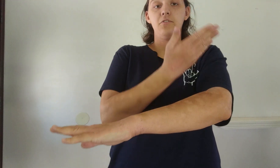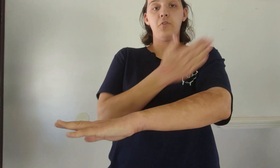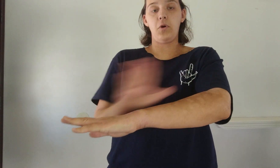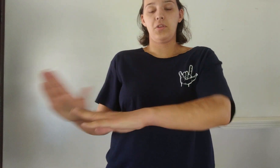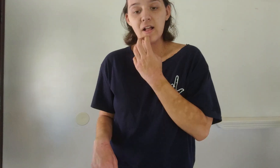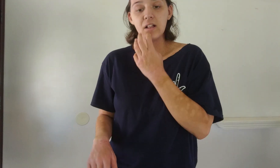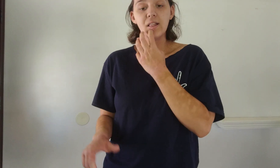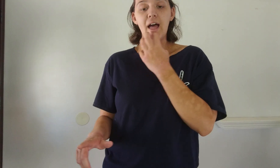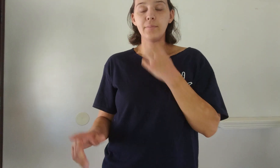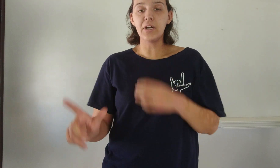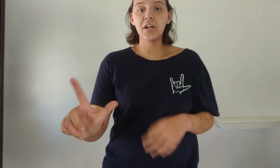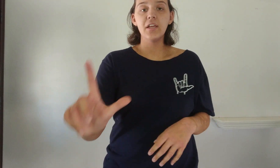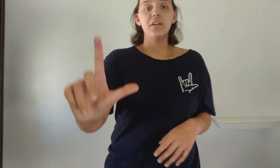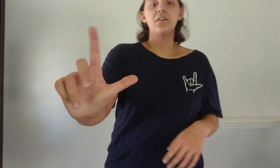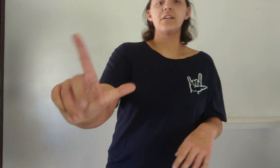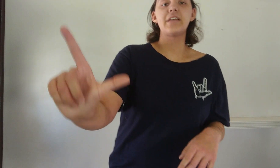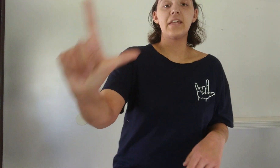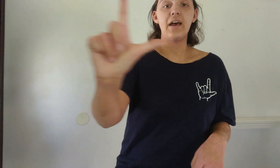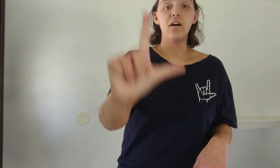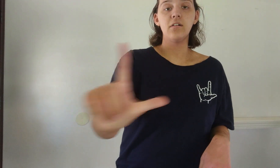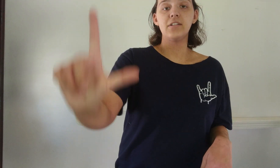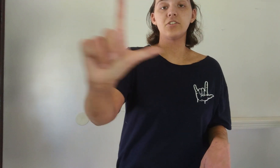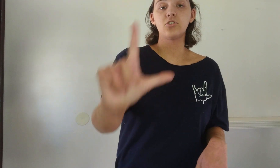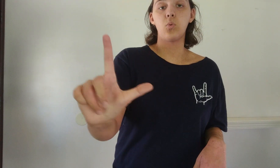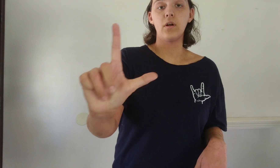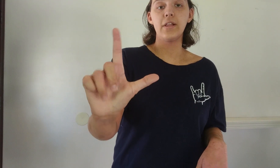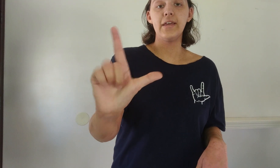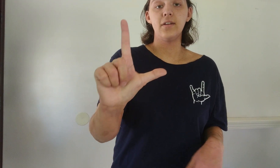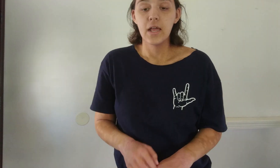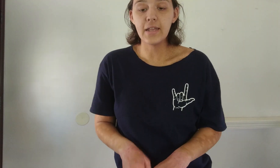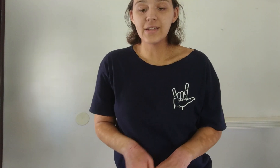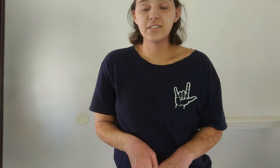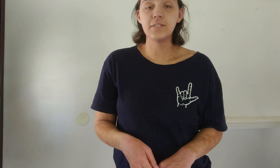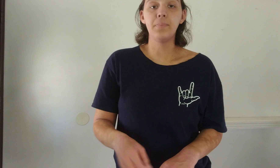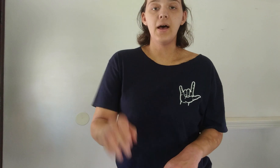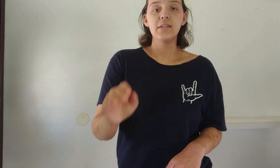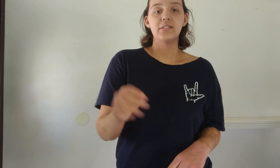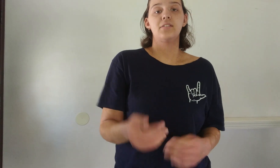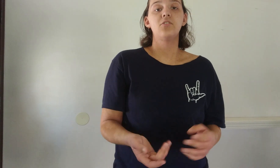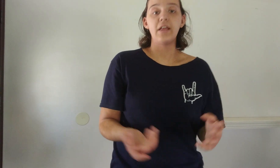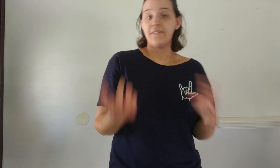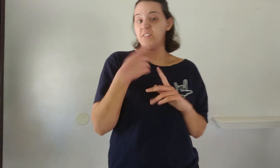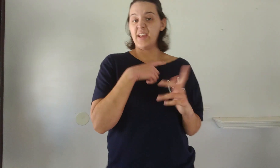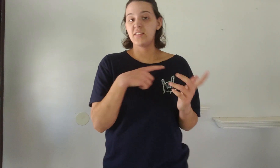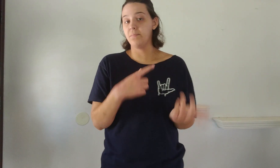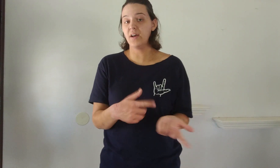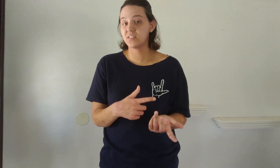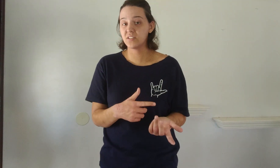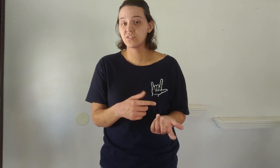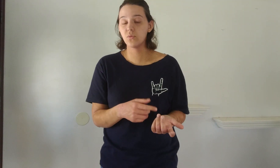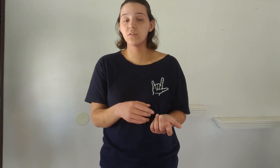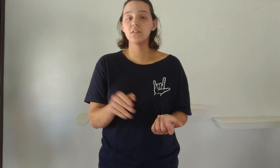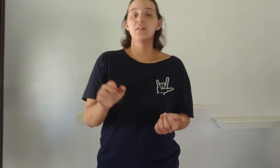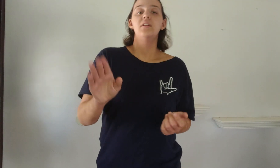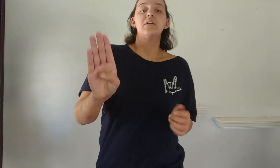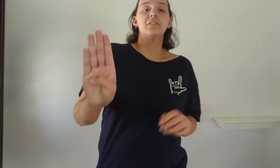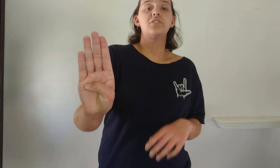forth. Library, you're going to take an L and just twirl it. Next is bus, so like if you take the bus to school, so it's